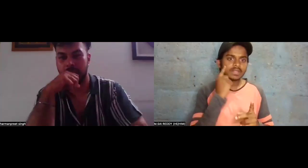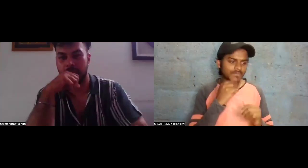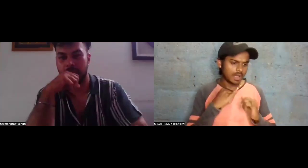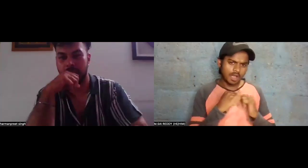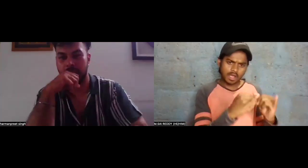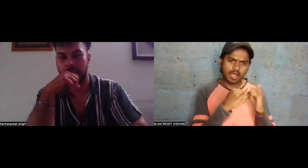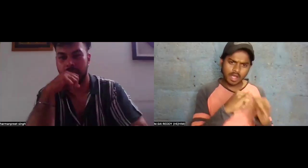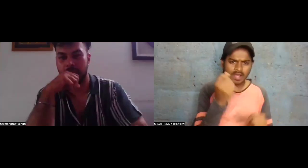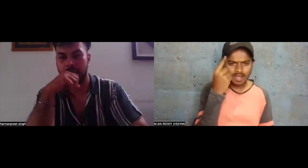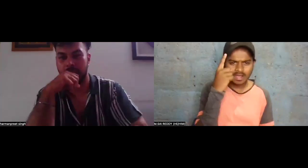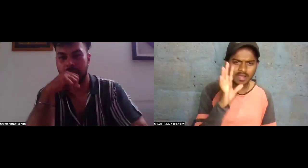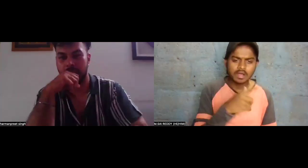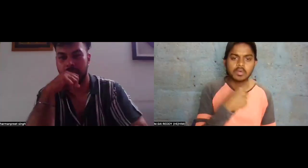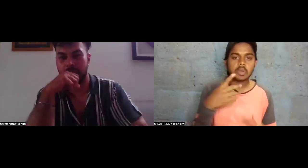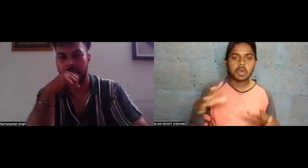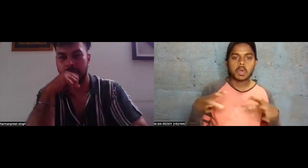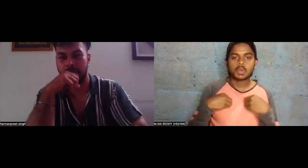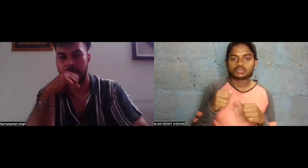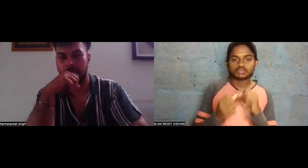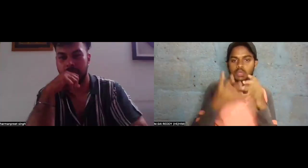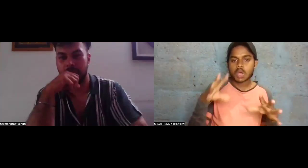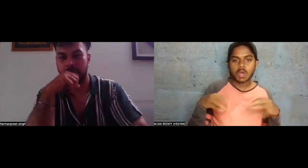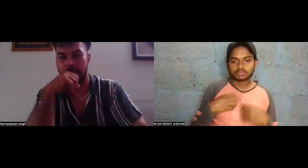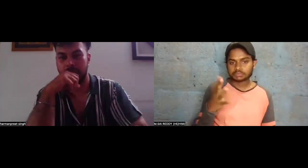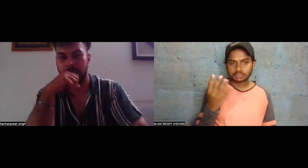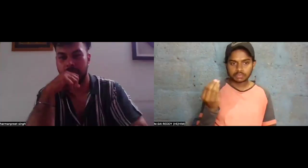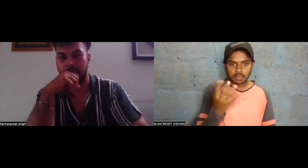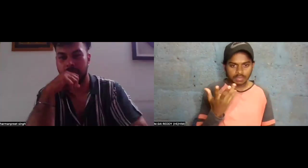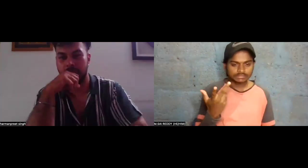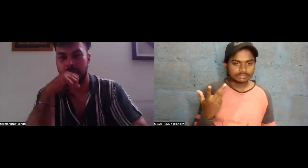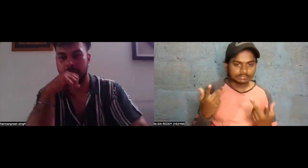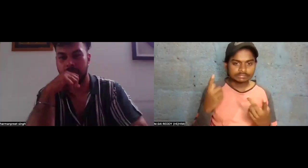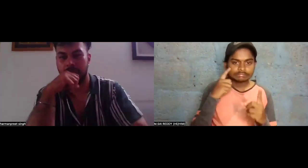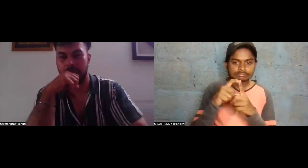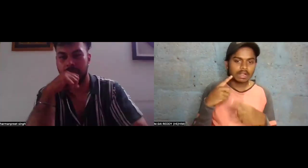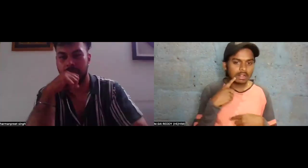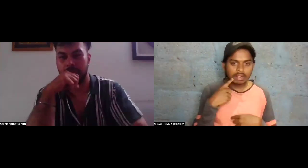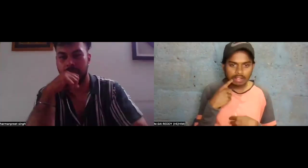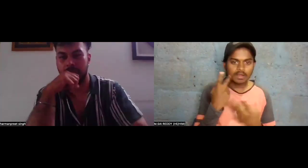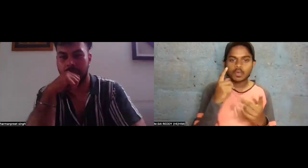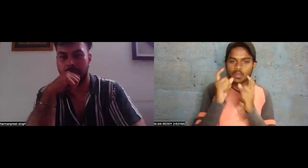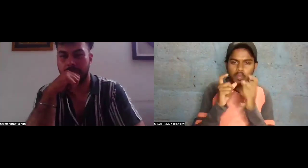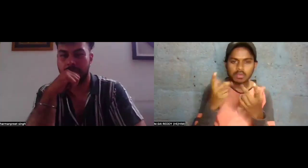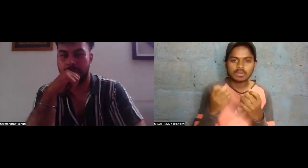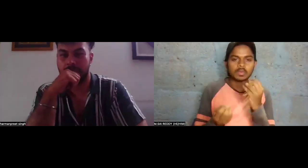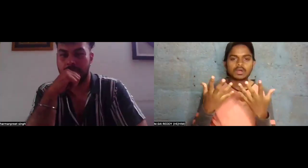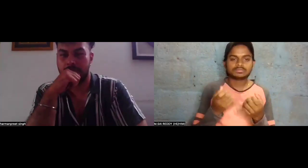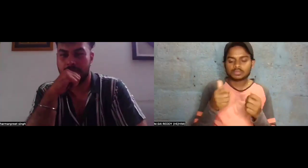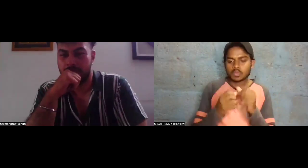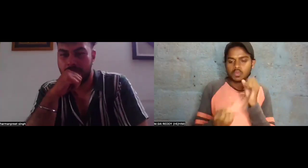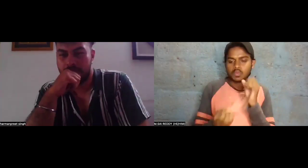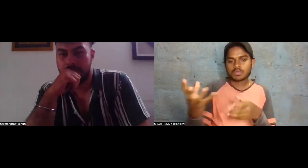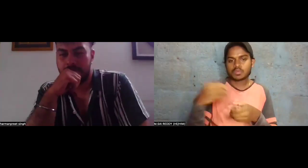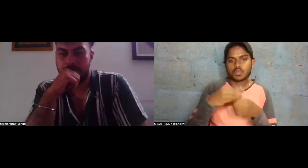a part of queer community? I told them that that is nothing different, but some organizations they don't understand, they don't want